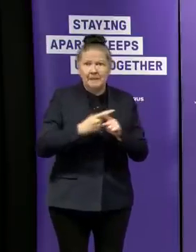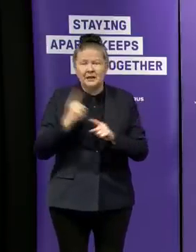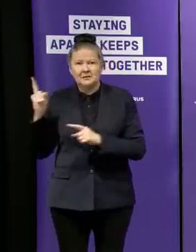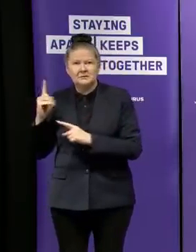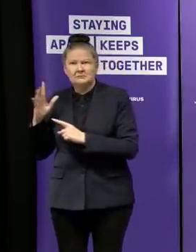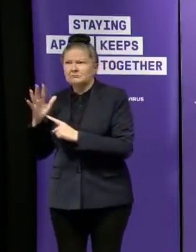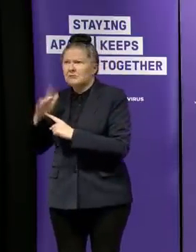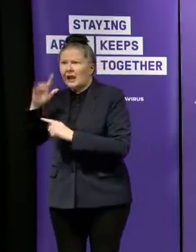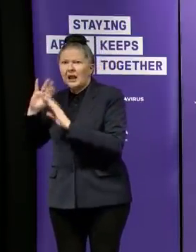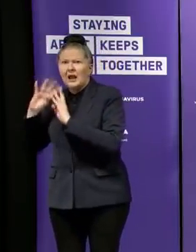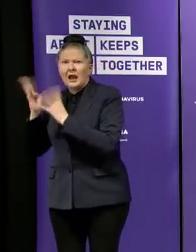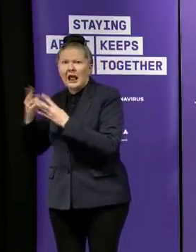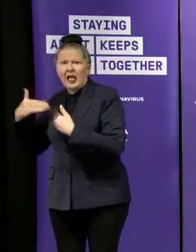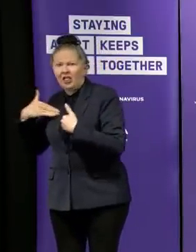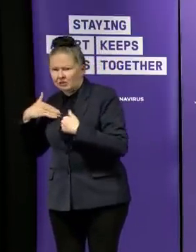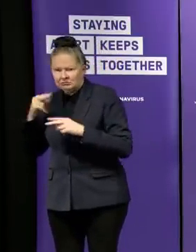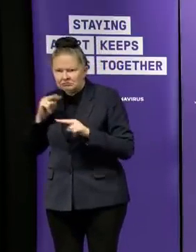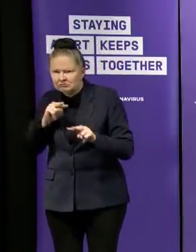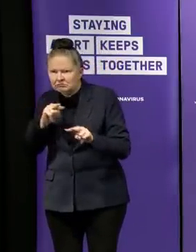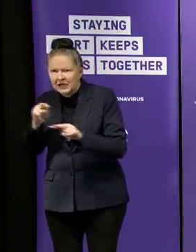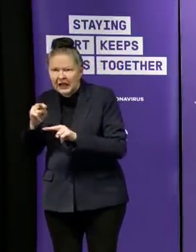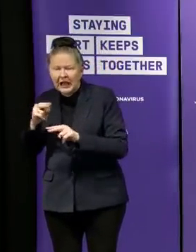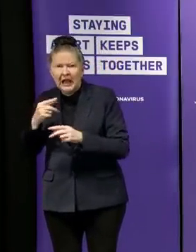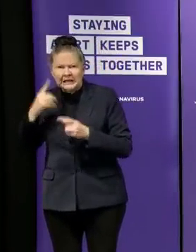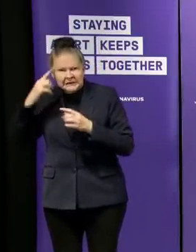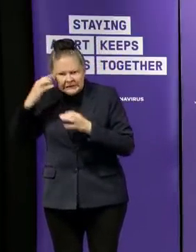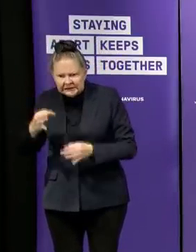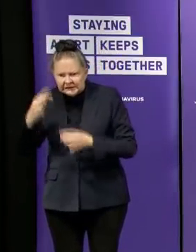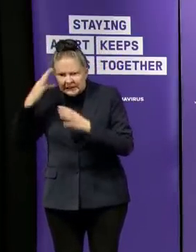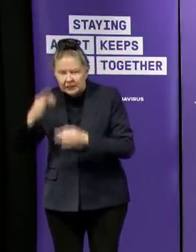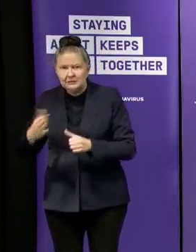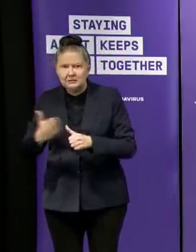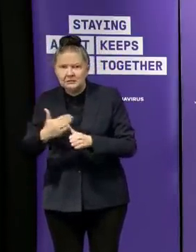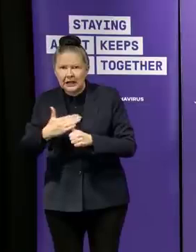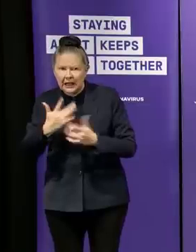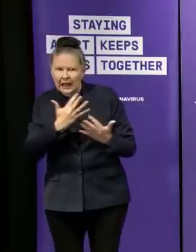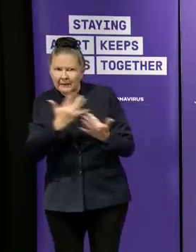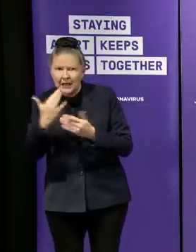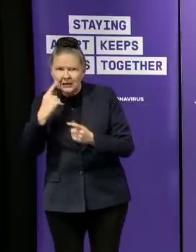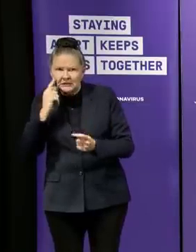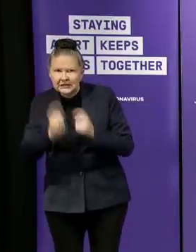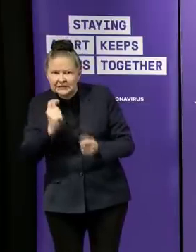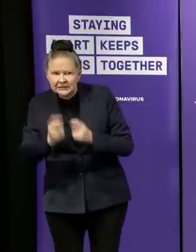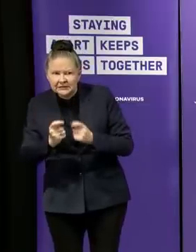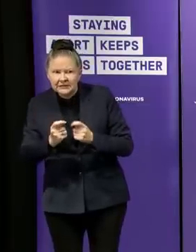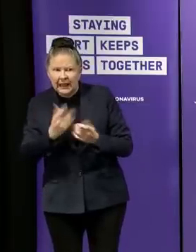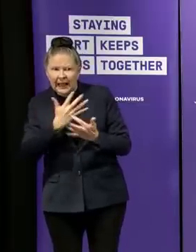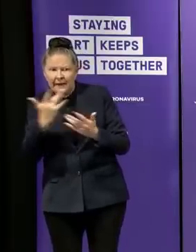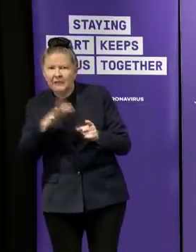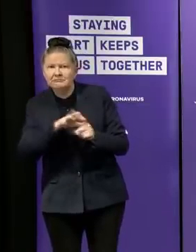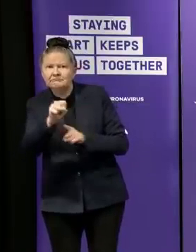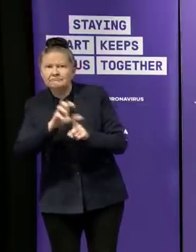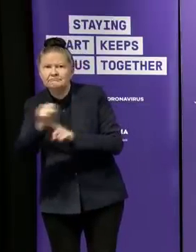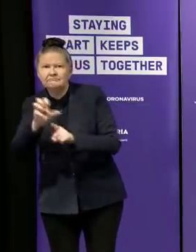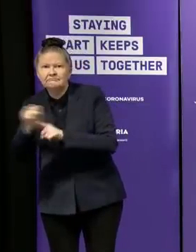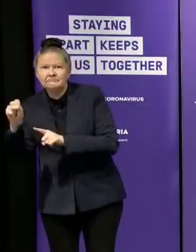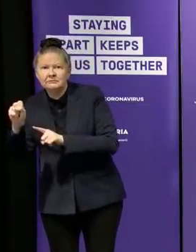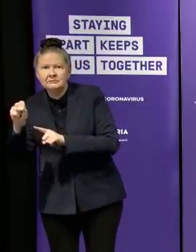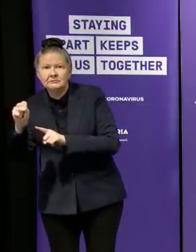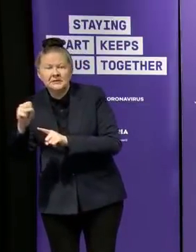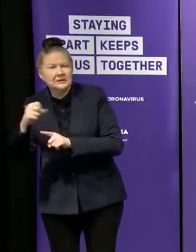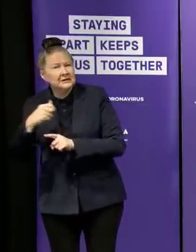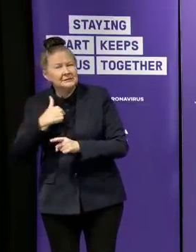is informed by testing. So I cannot stress enough the need to get tested at the